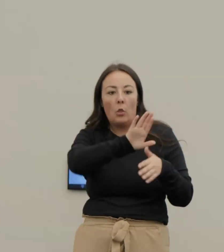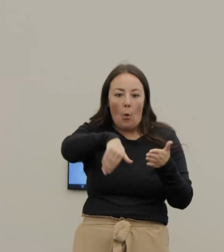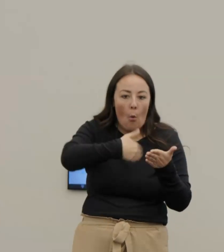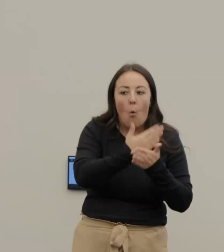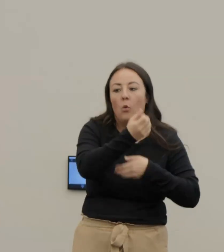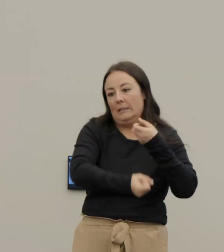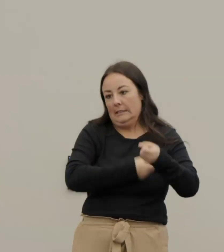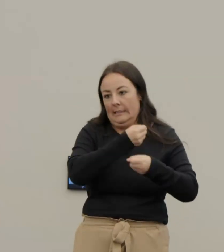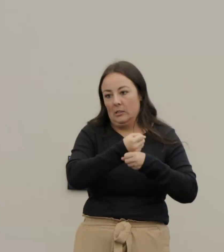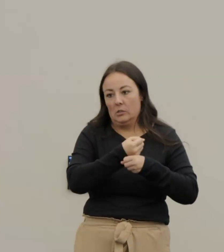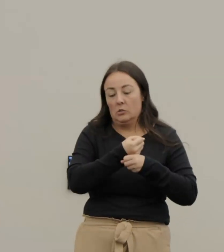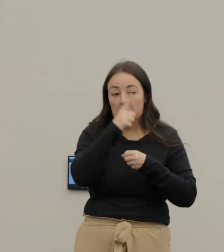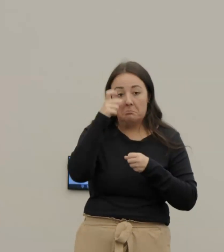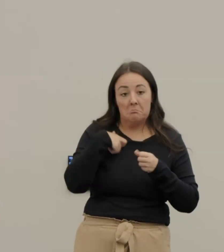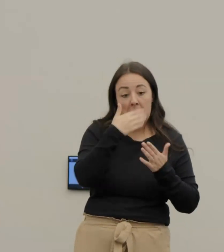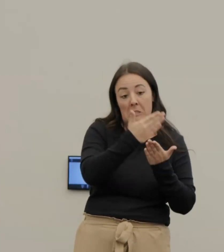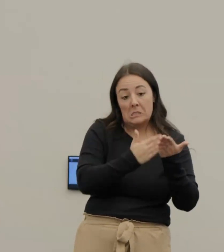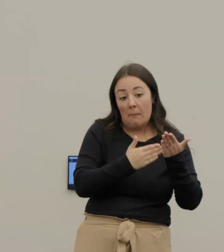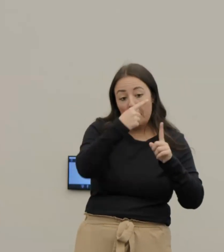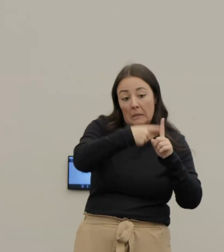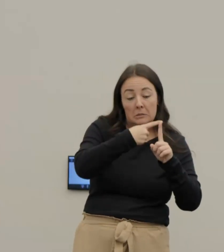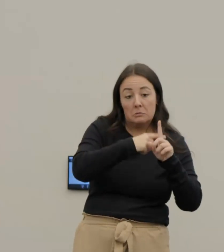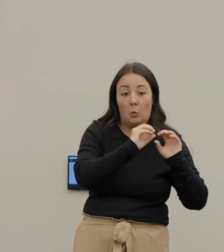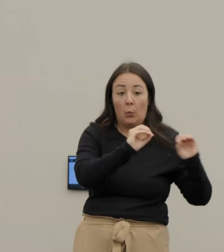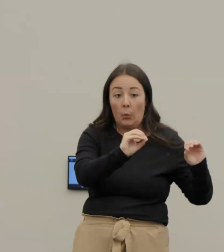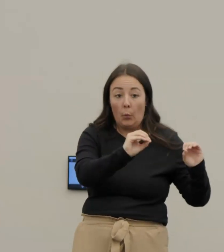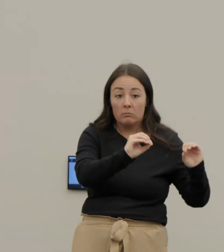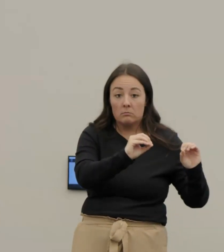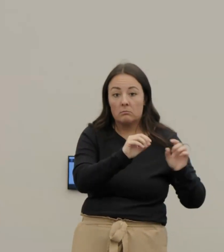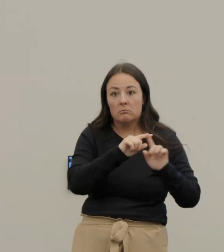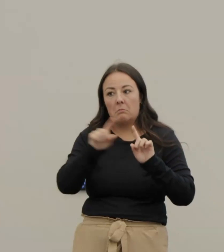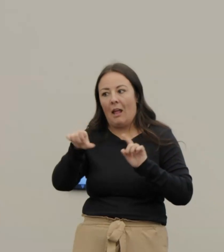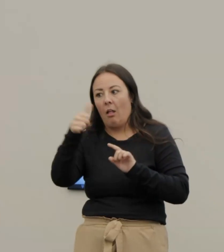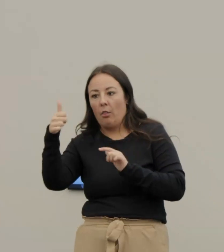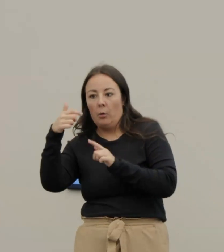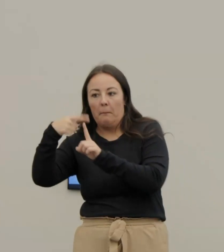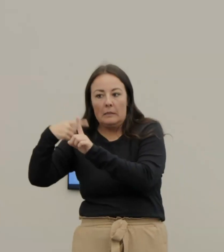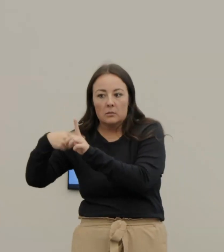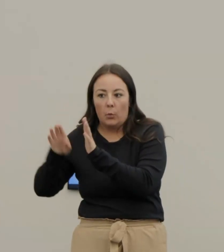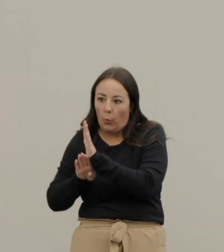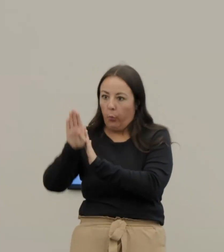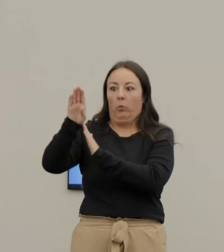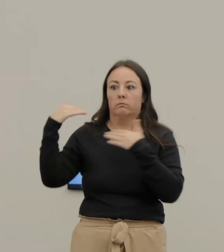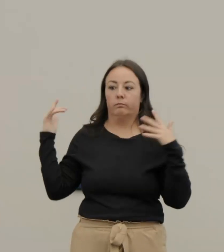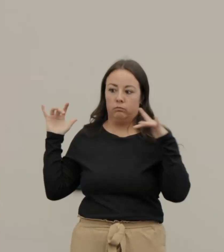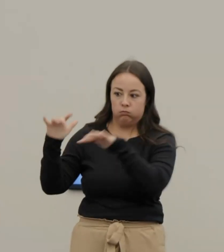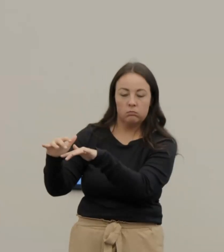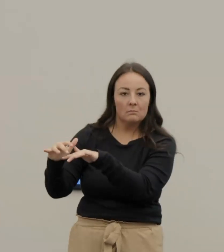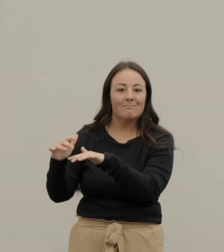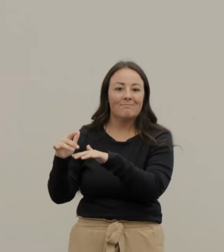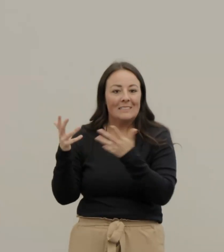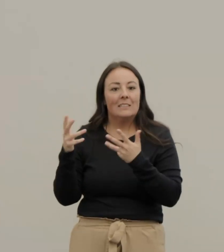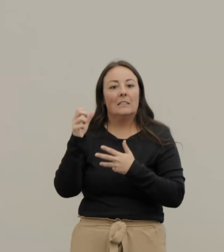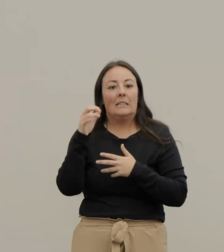going to have high usage one month and then none the rest of the year, right? So if it's getting consistent traffic once a year, that is still